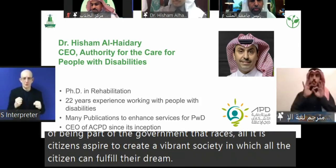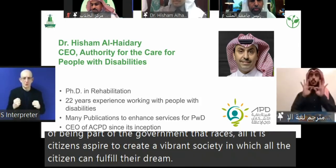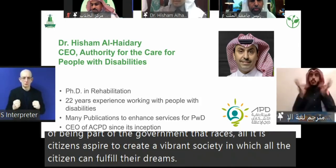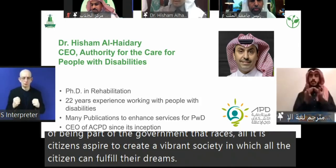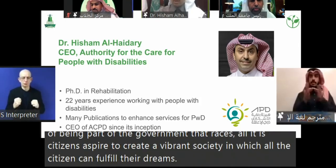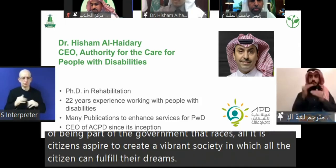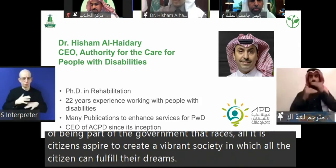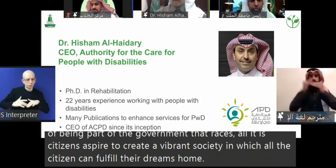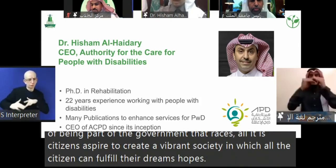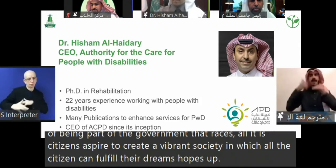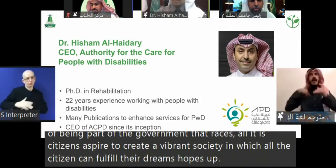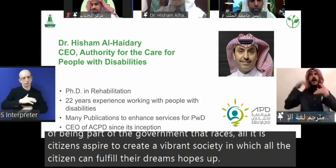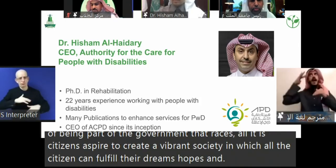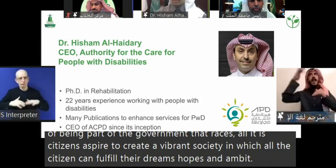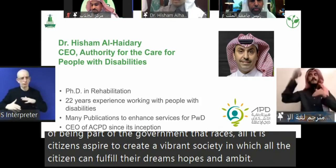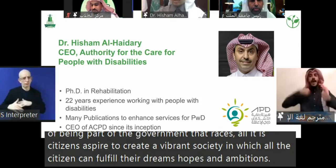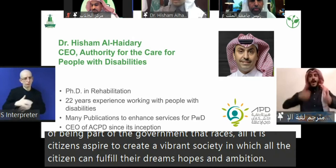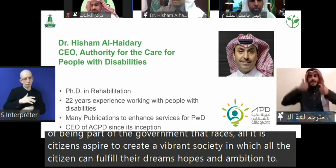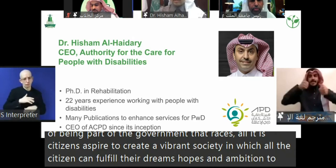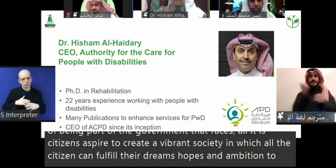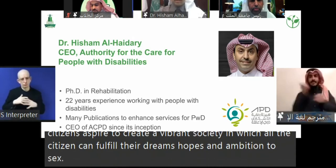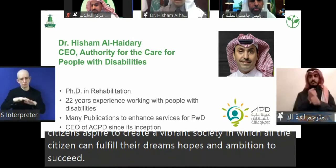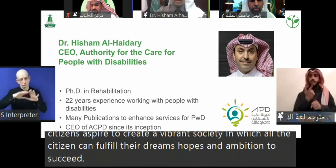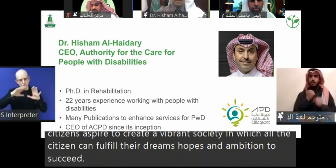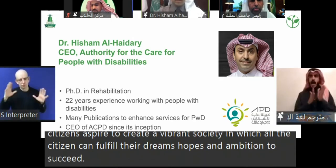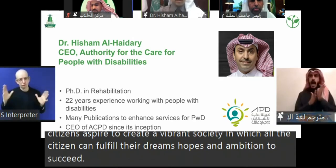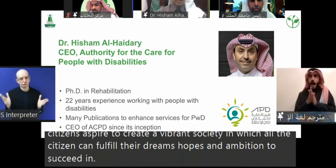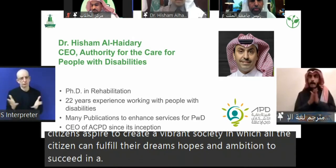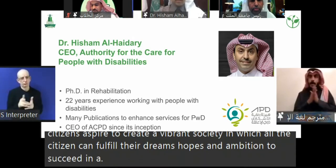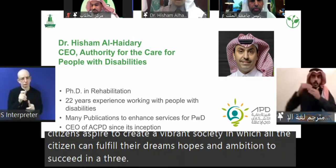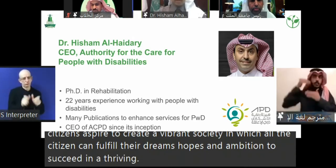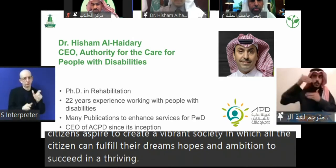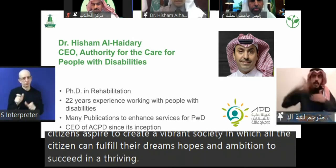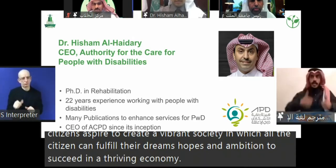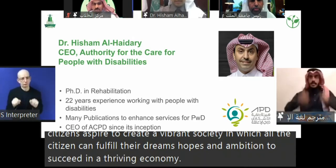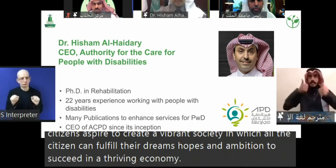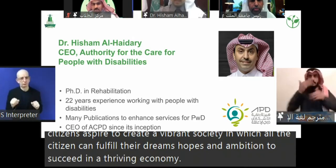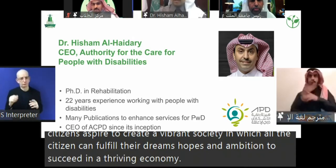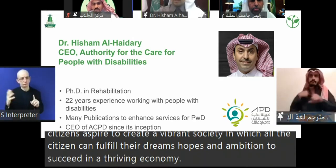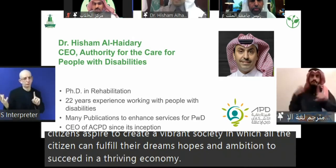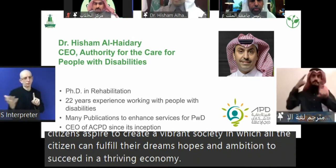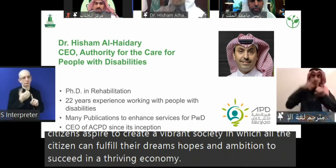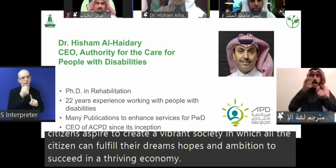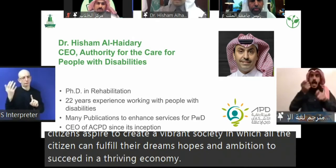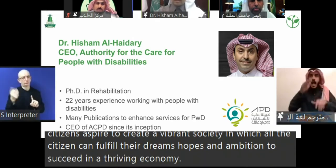dreams, hopes, and ambition to succeed in a thriving economy.